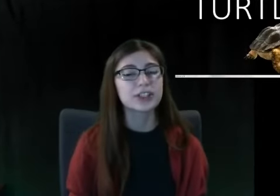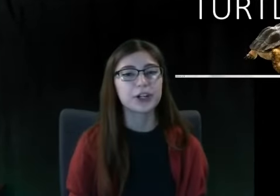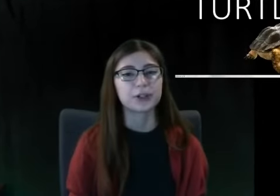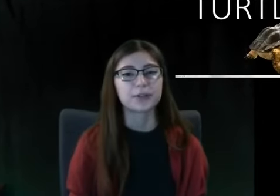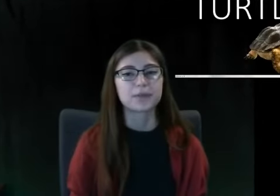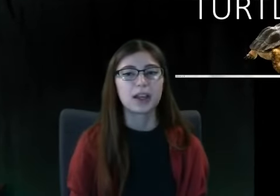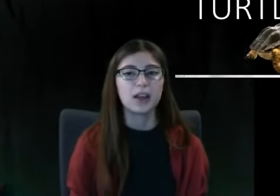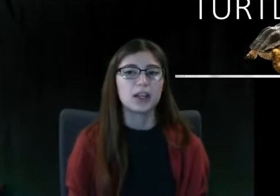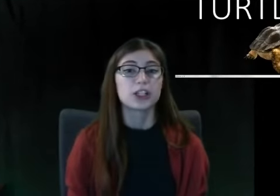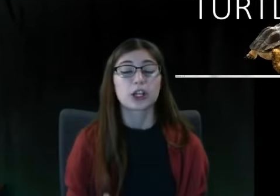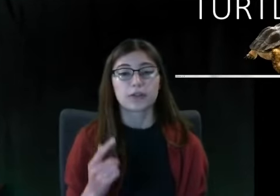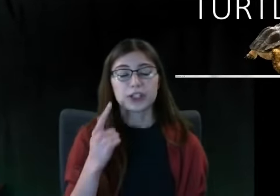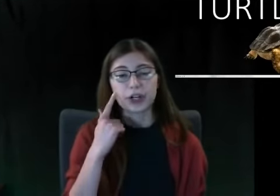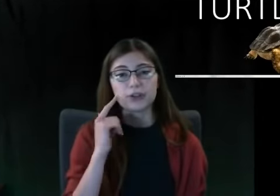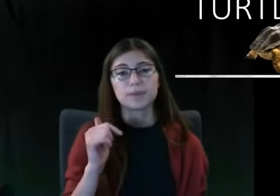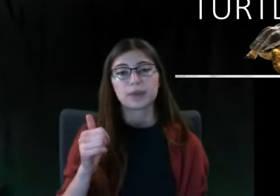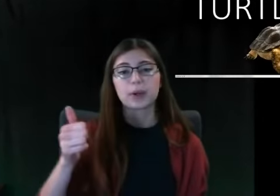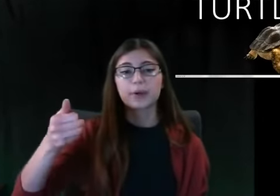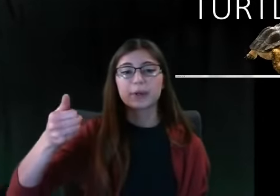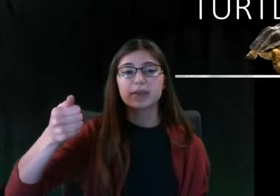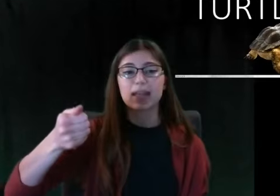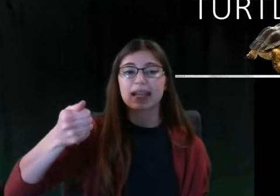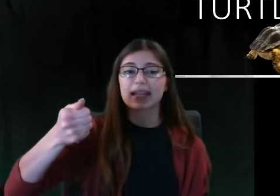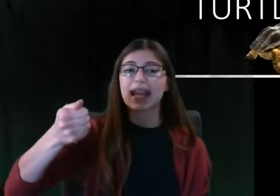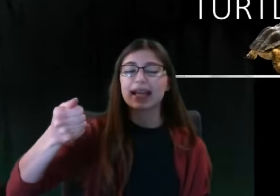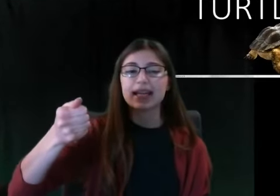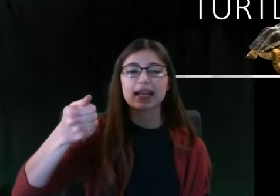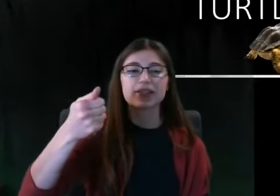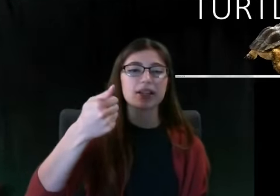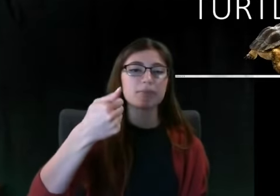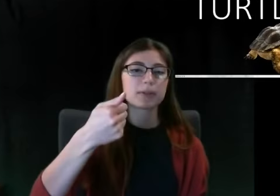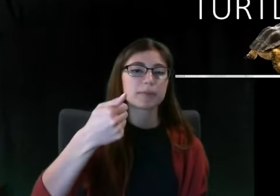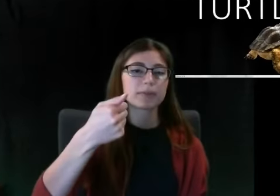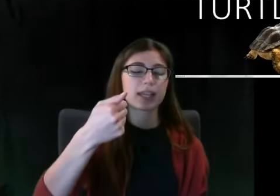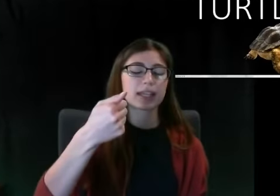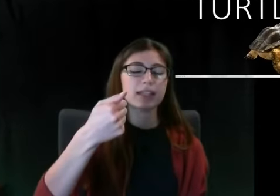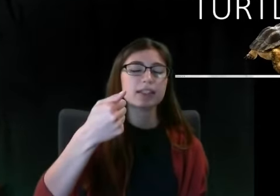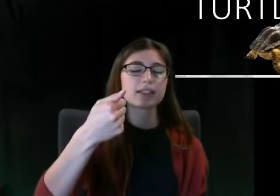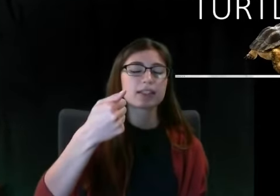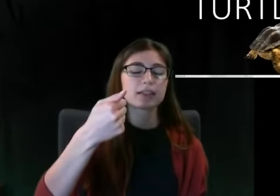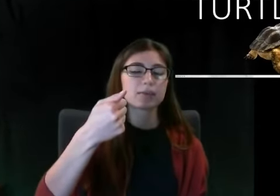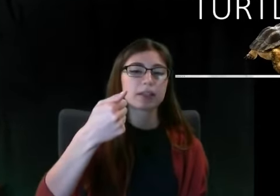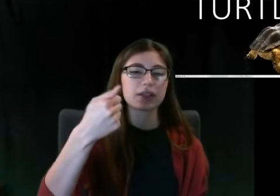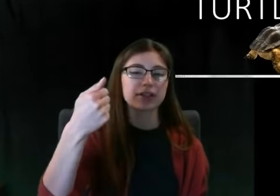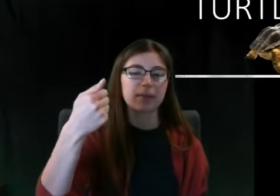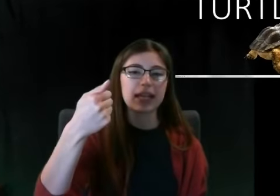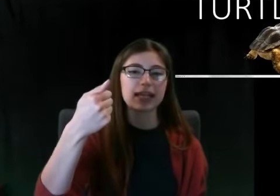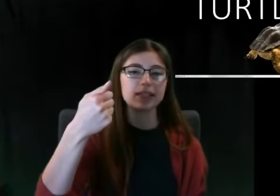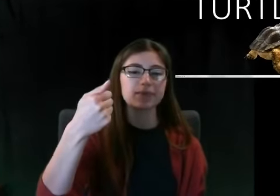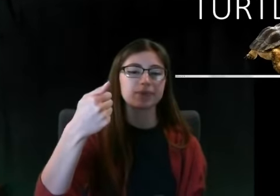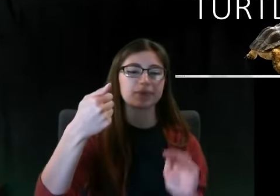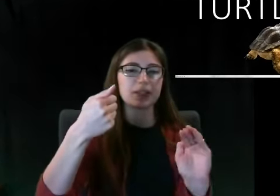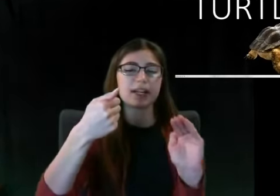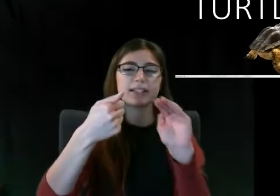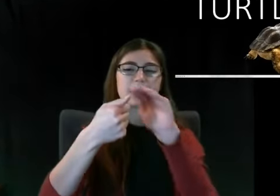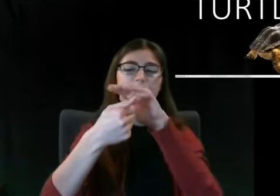Turtle. So for turtle, you are going to make an A hand shape like this with your dominant hand. Your non-dominant hand